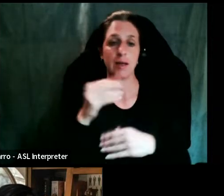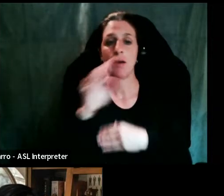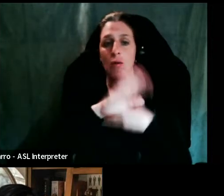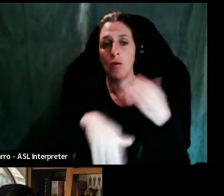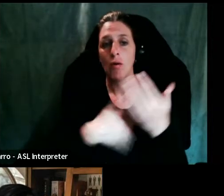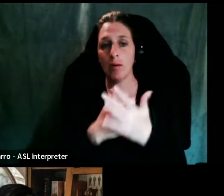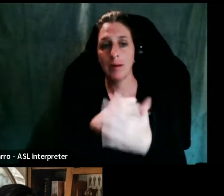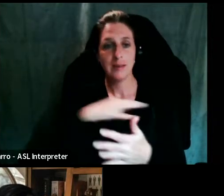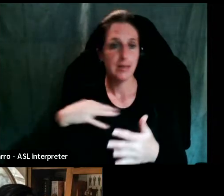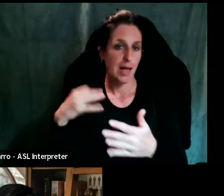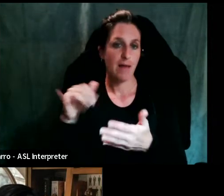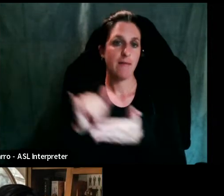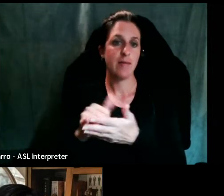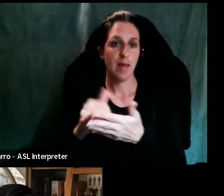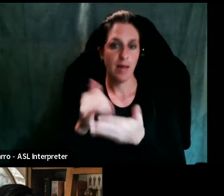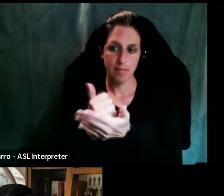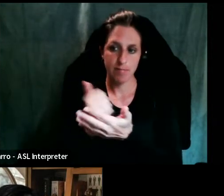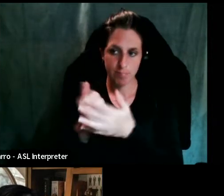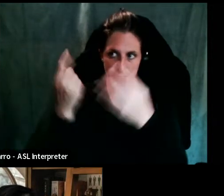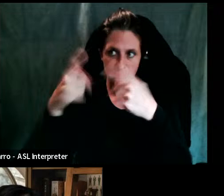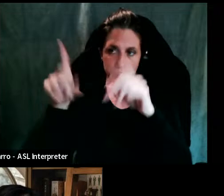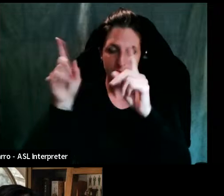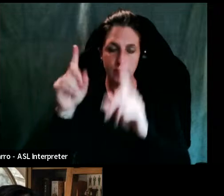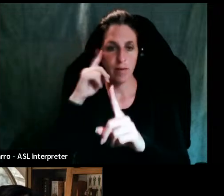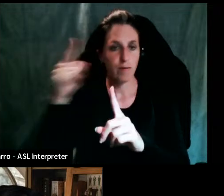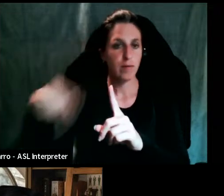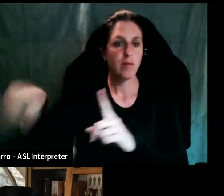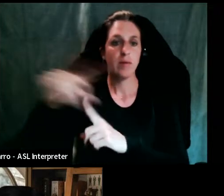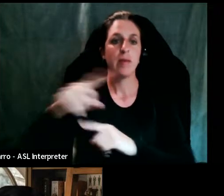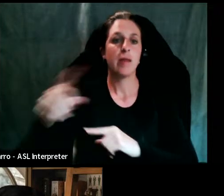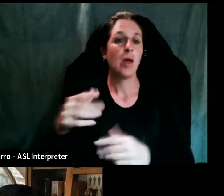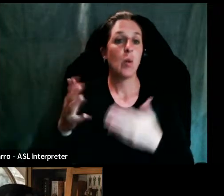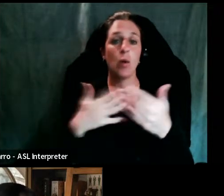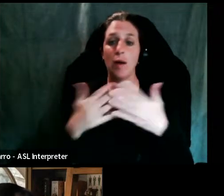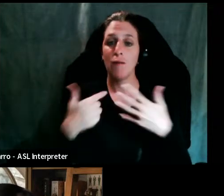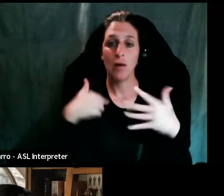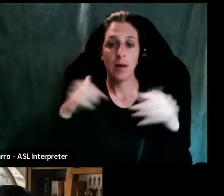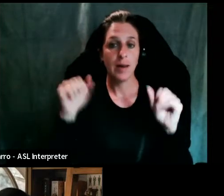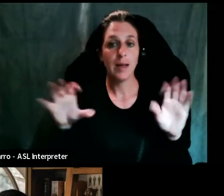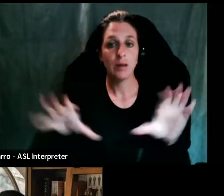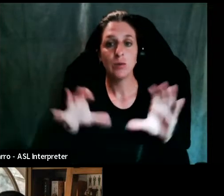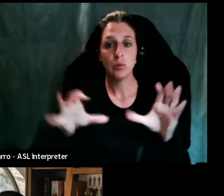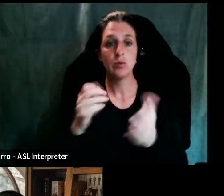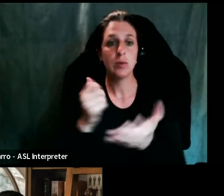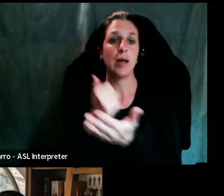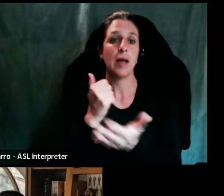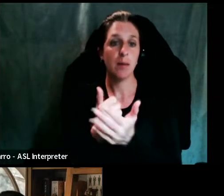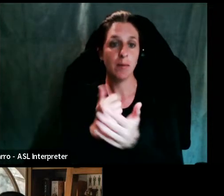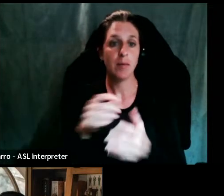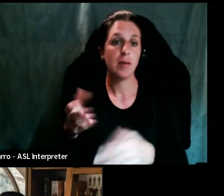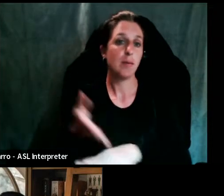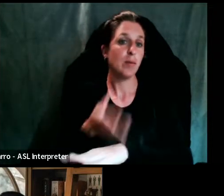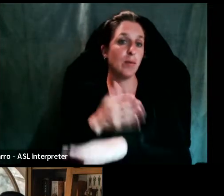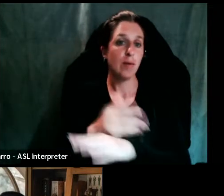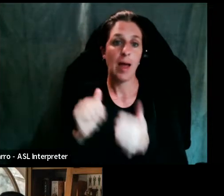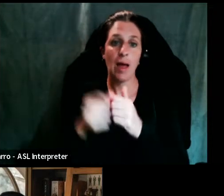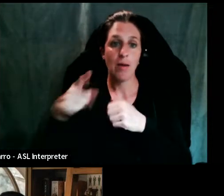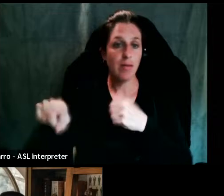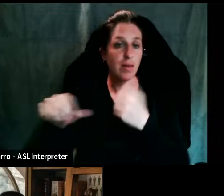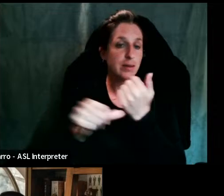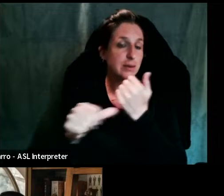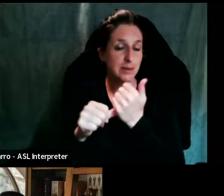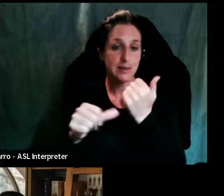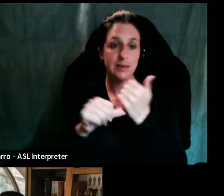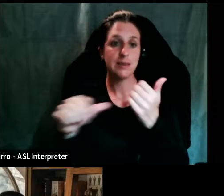makes it happen for them, and whatever I can do to help them improve how they assist the students and help each other, the school